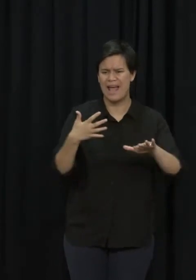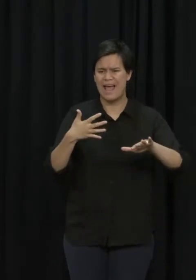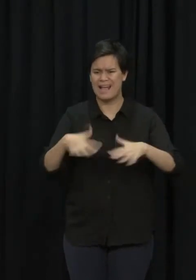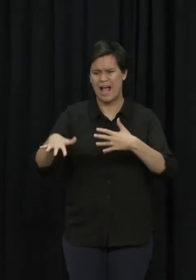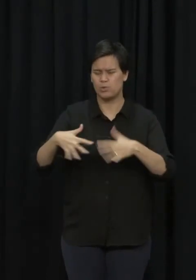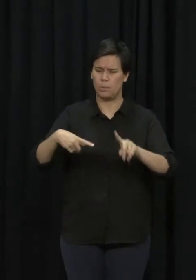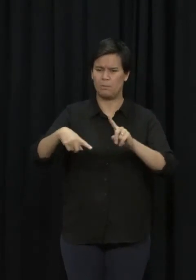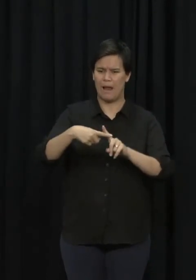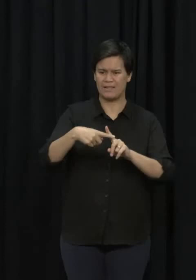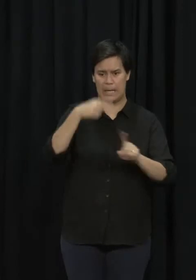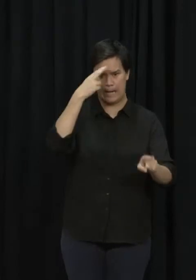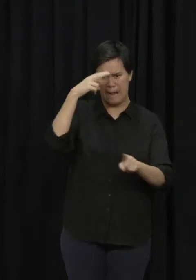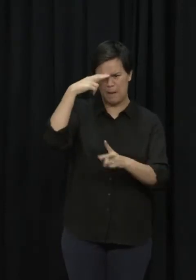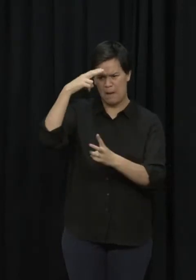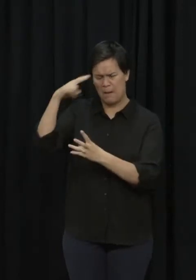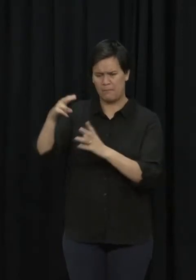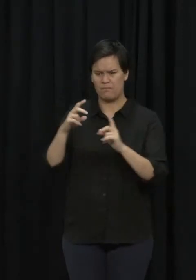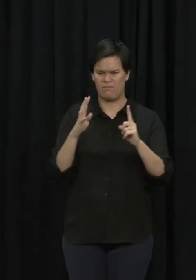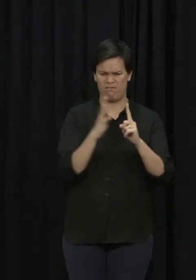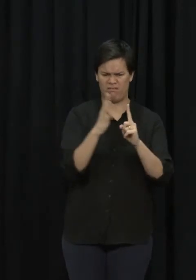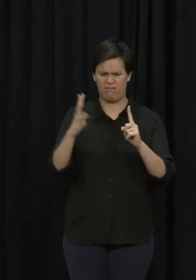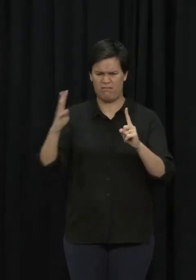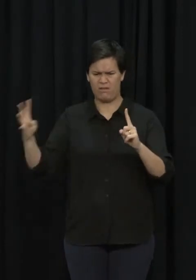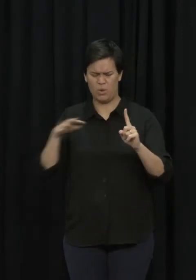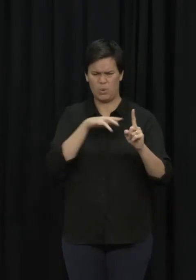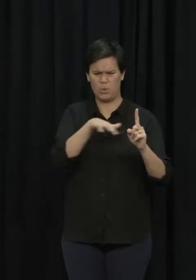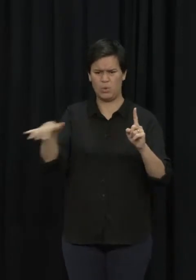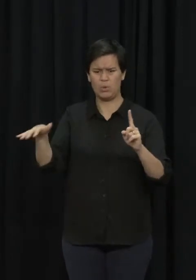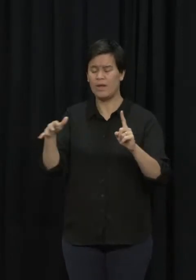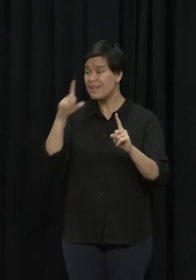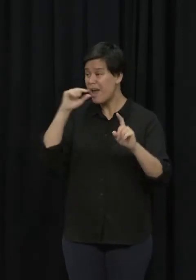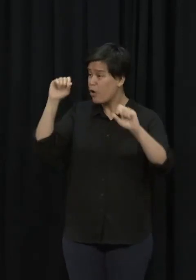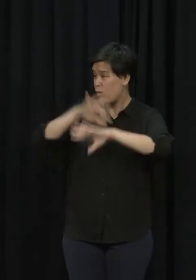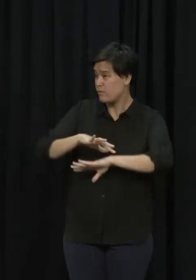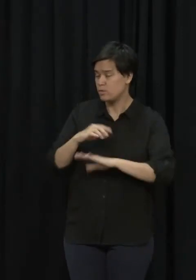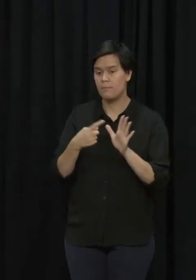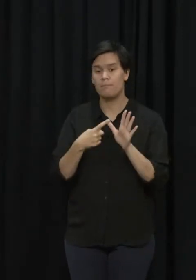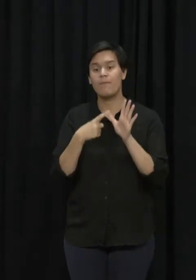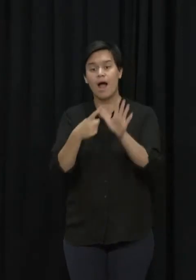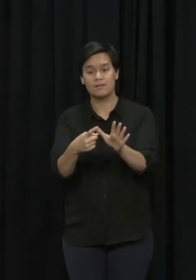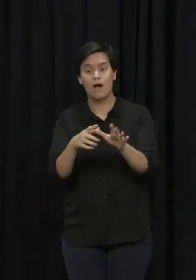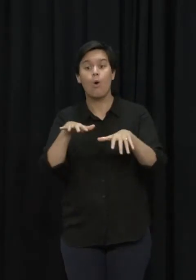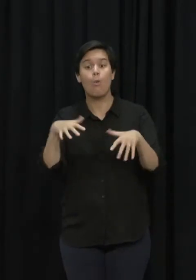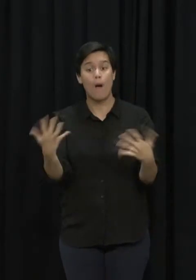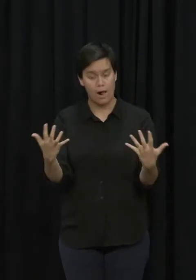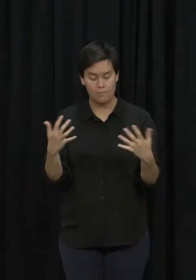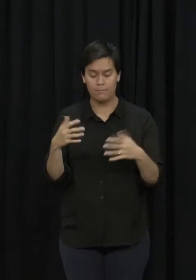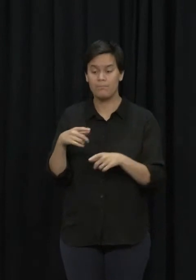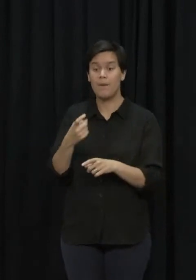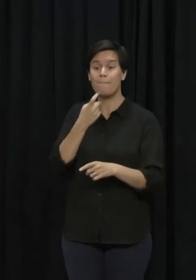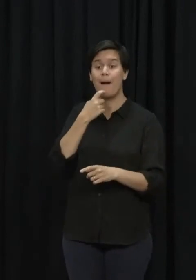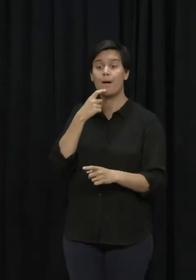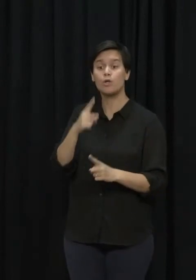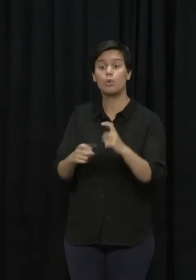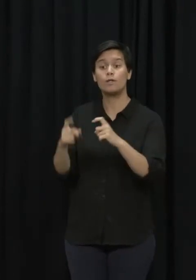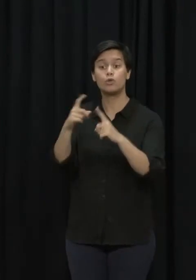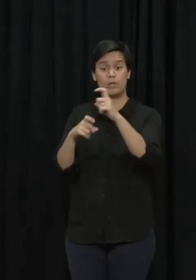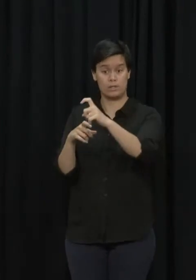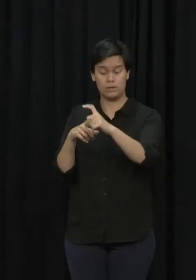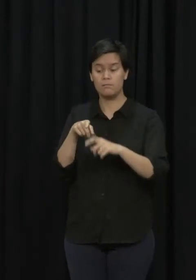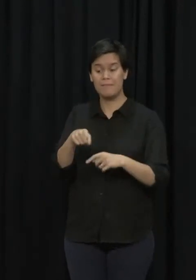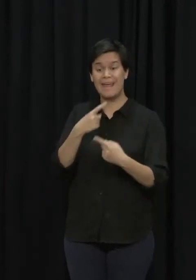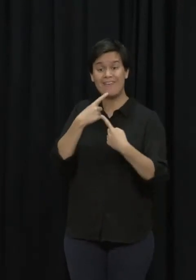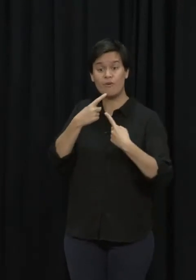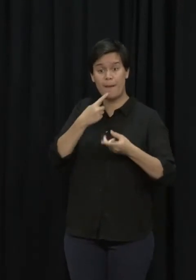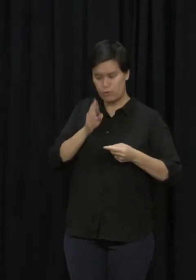back, and before I come down and answer your questions, I go back and look at the information, for instance, that went via schools to check what did we say, when did we say it,